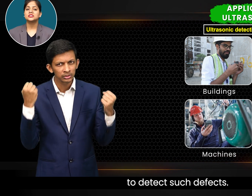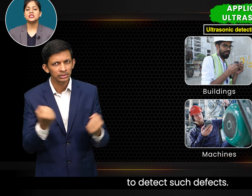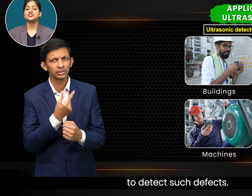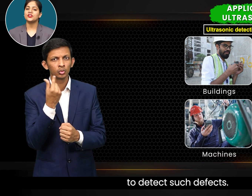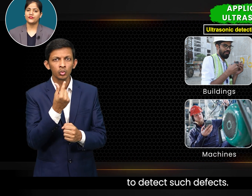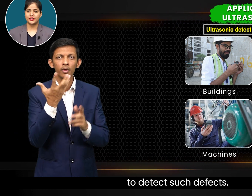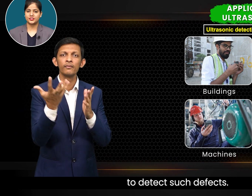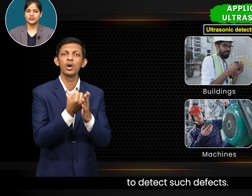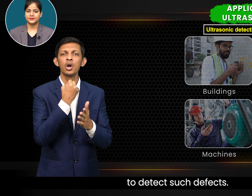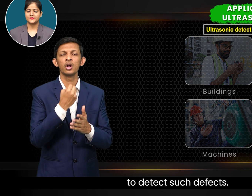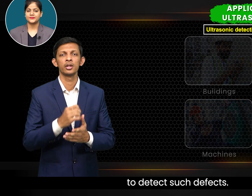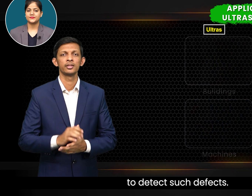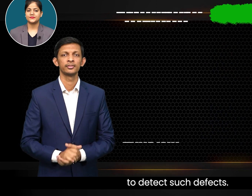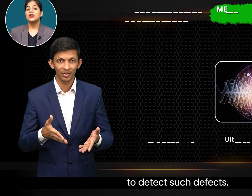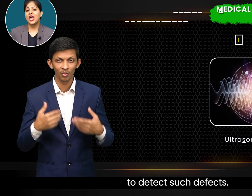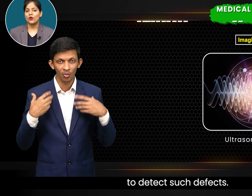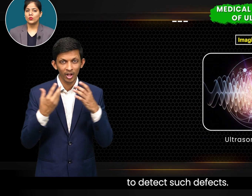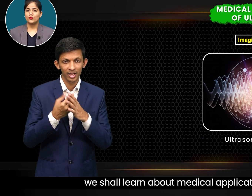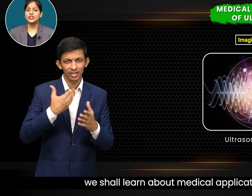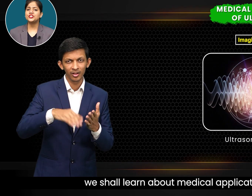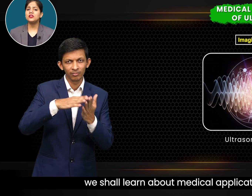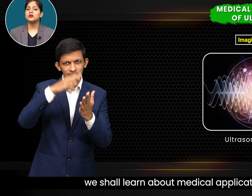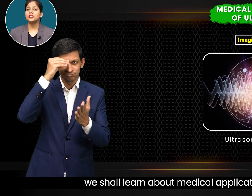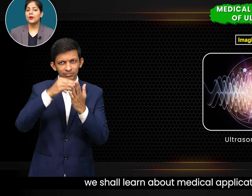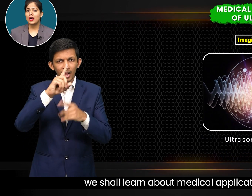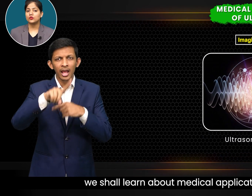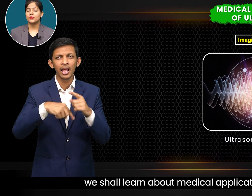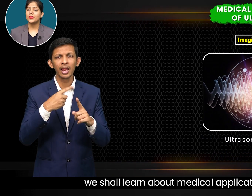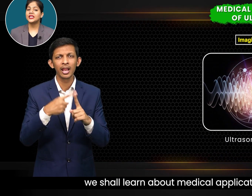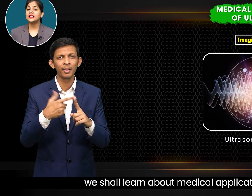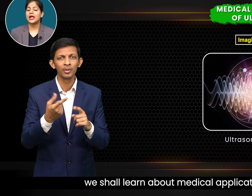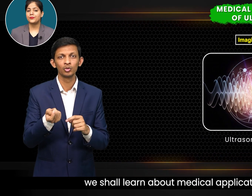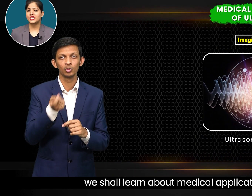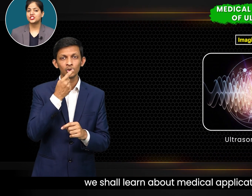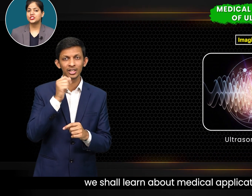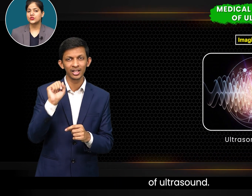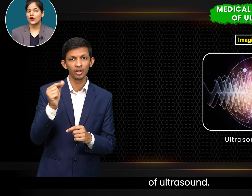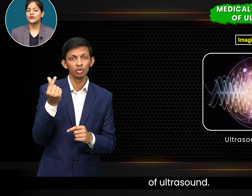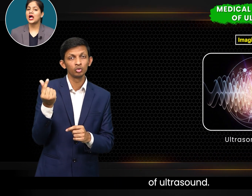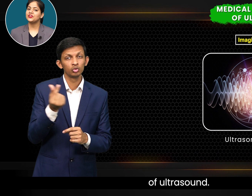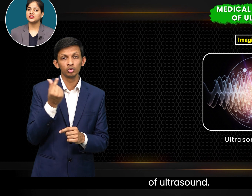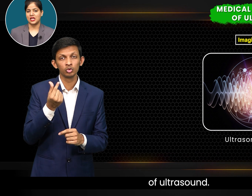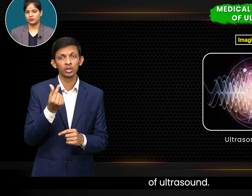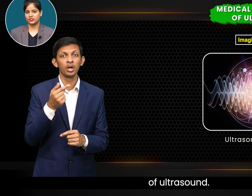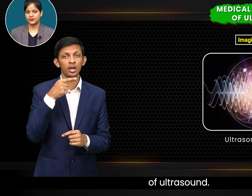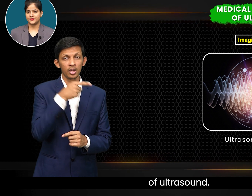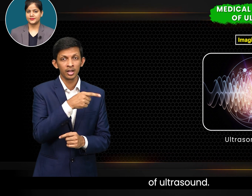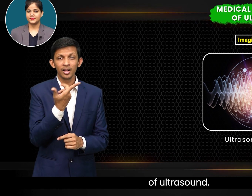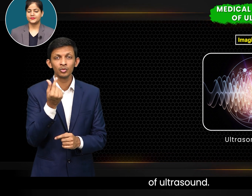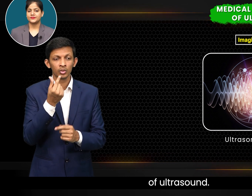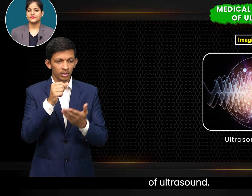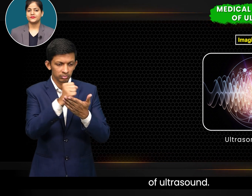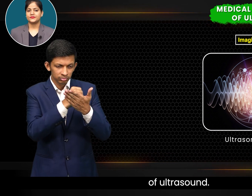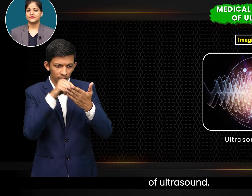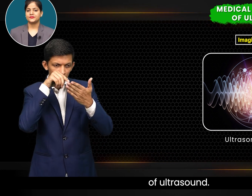detect such defects. Now, we shall learn about medical applications of ultrasound.